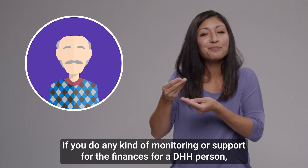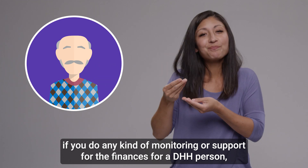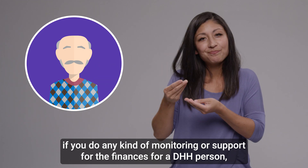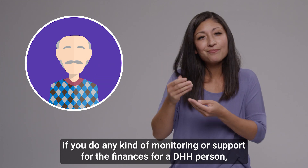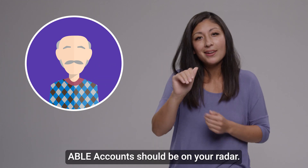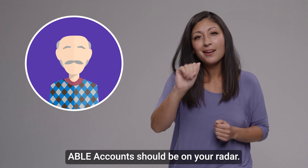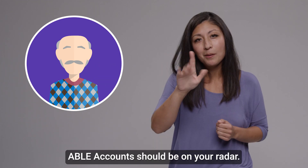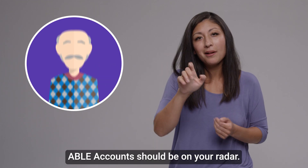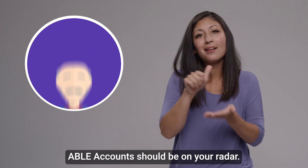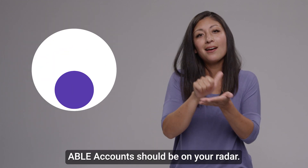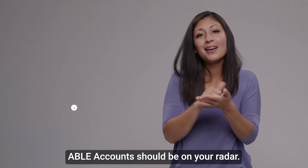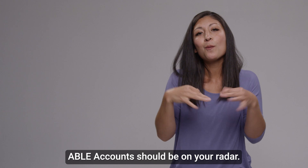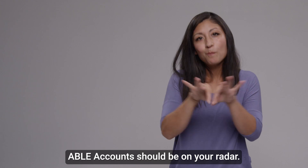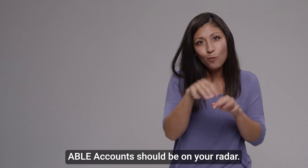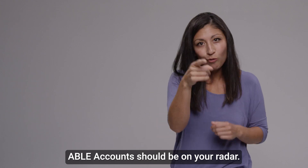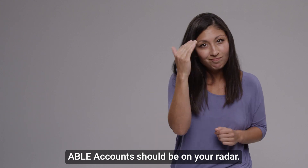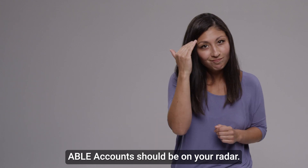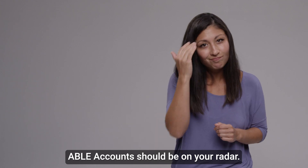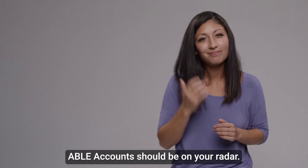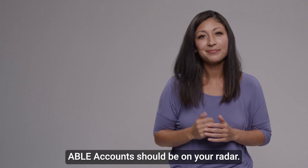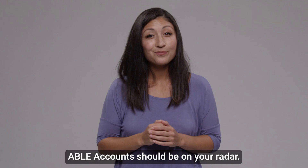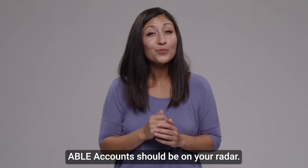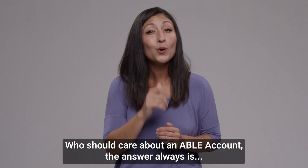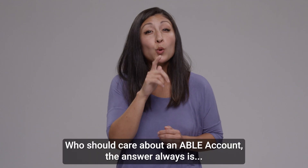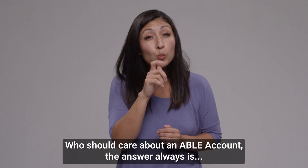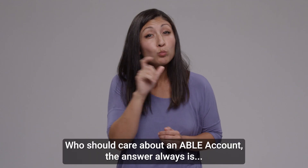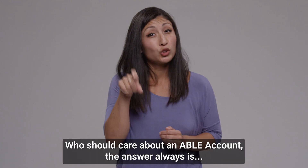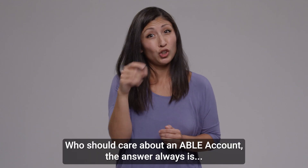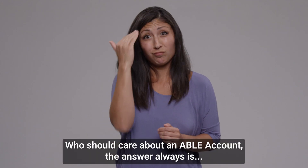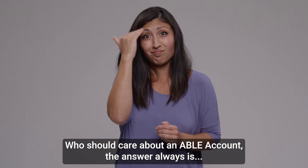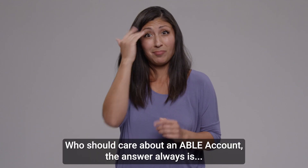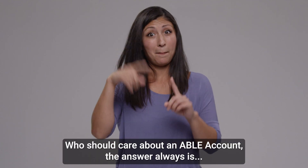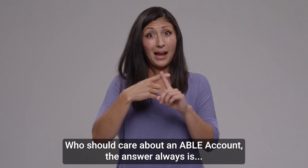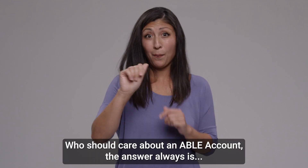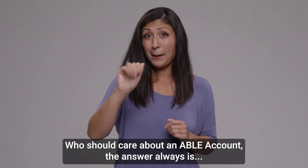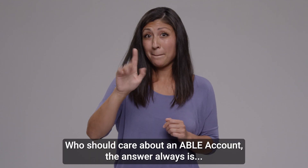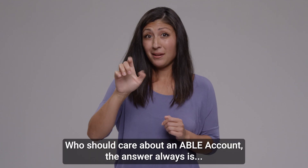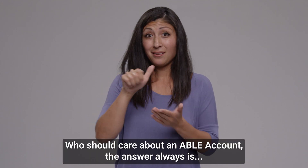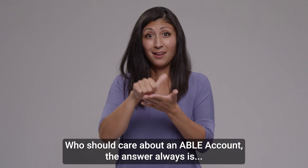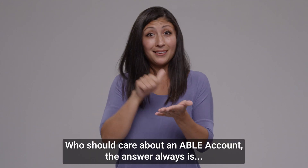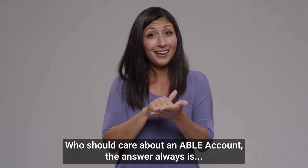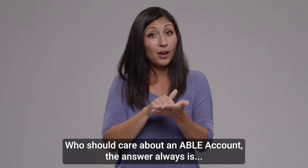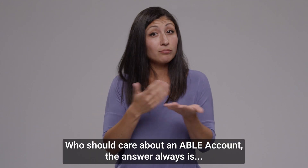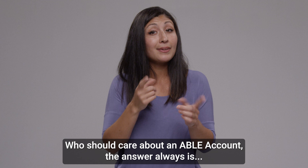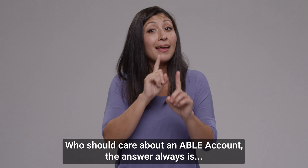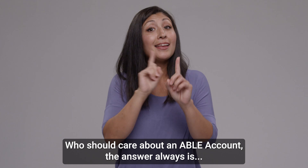hearing person, ABLE accounts should be on your radar. Who should care about an ABLE account? The